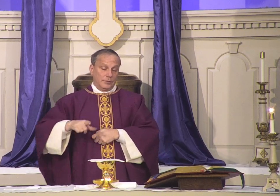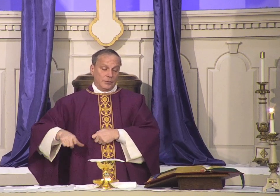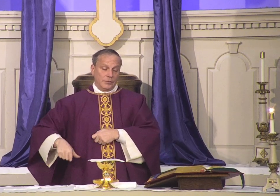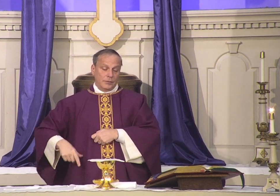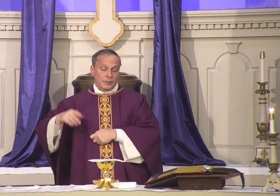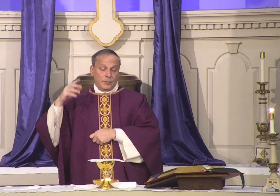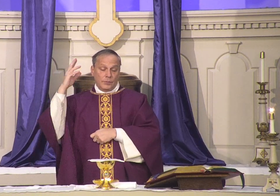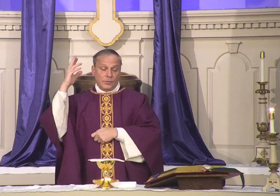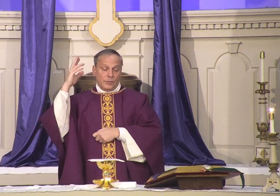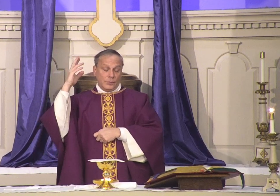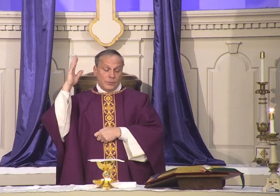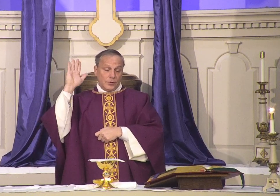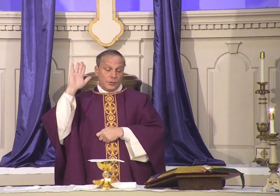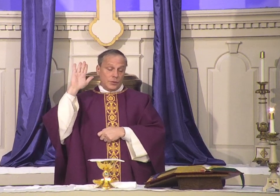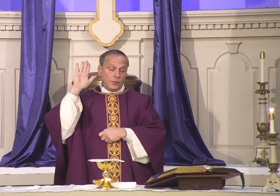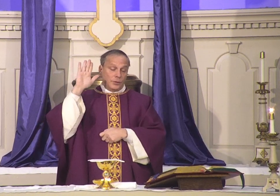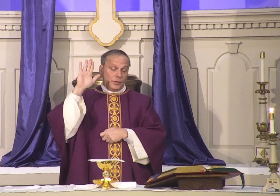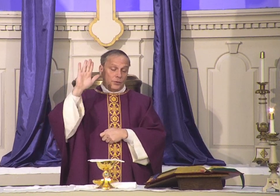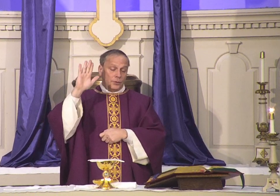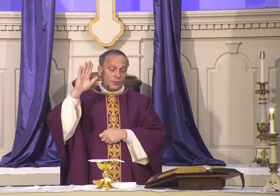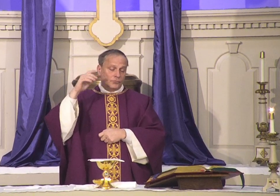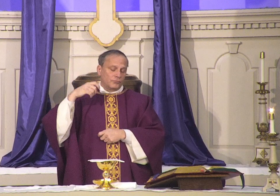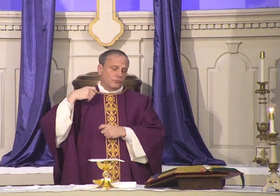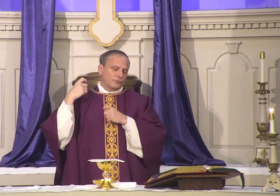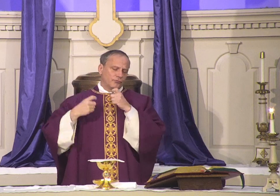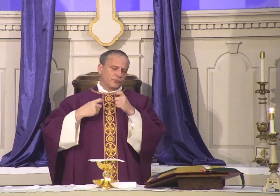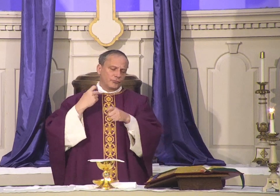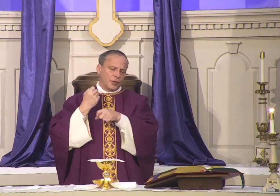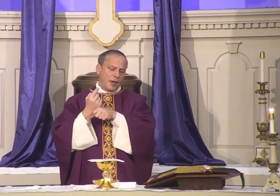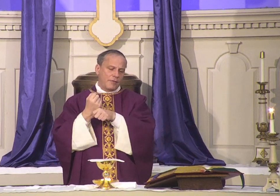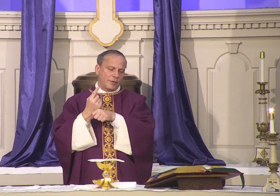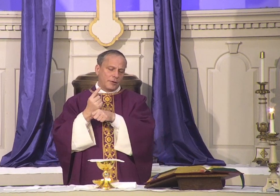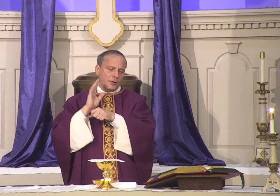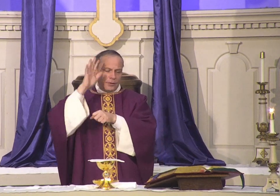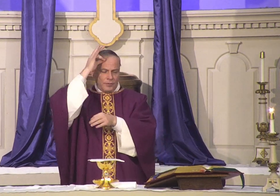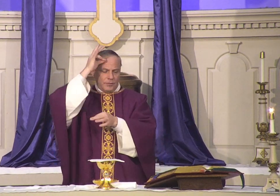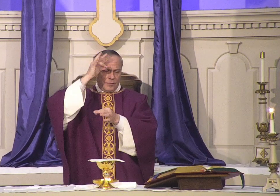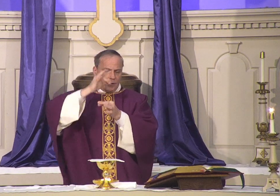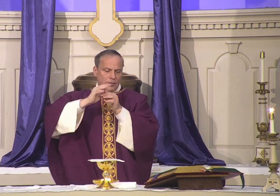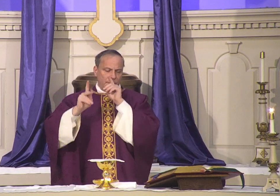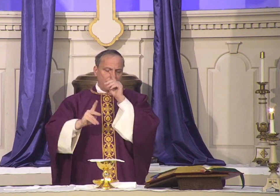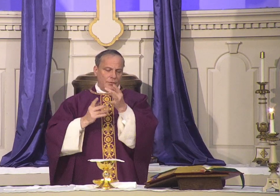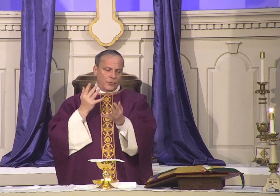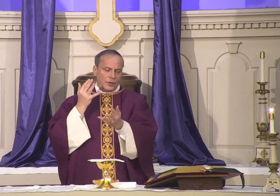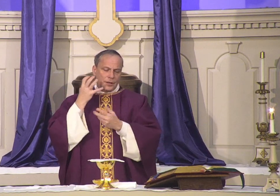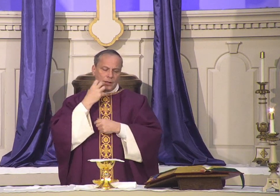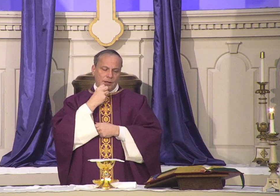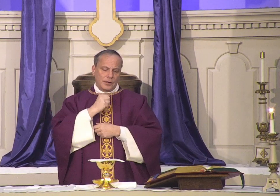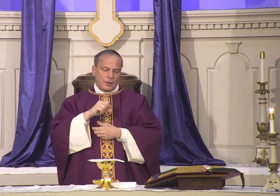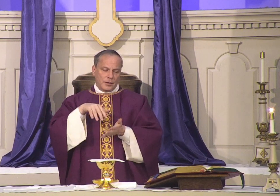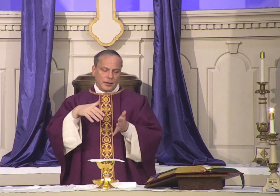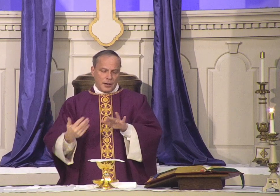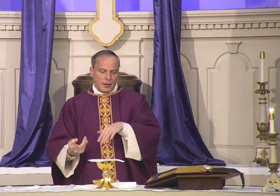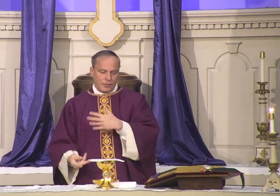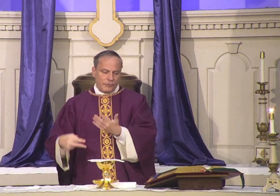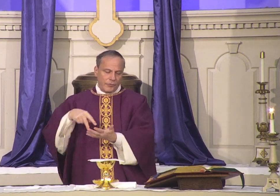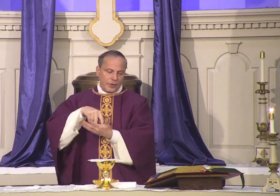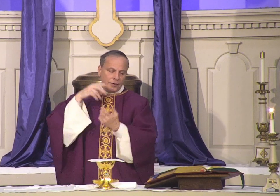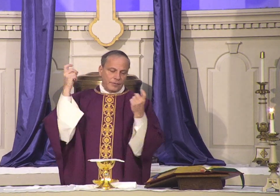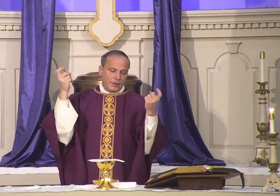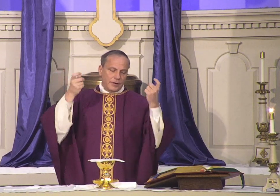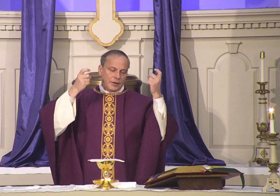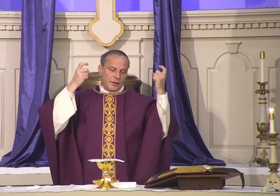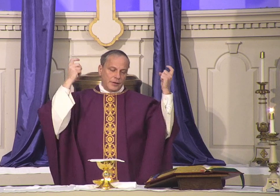thanks, Lord, Holy Father, Almighty and Eternal God, through Christ our